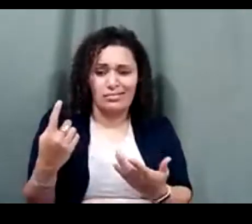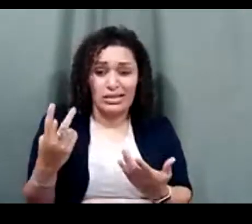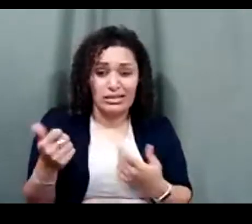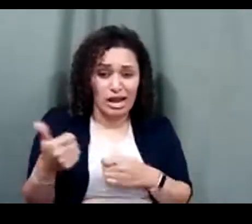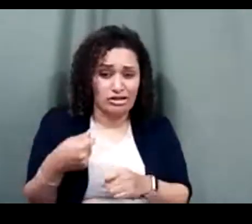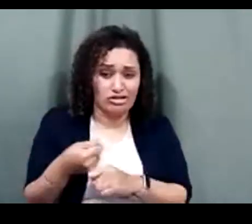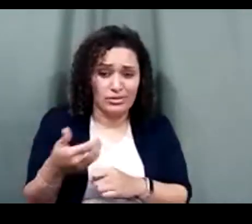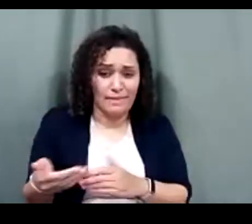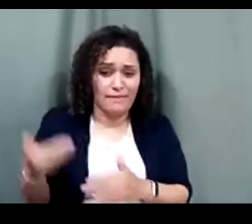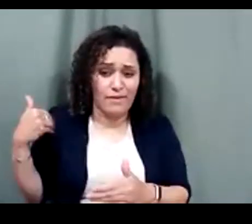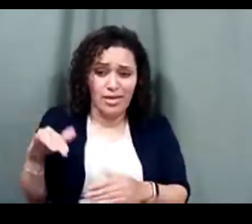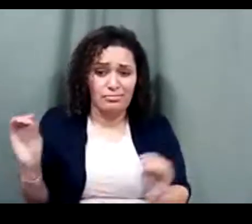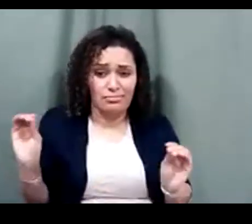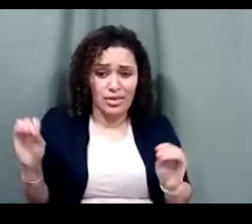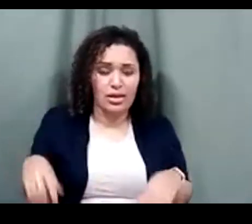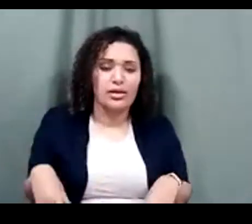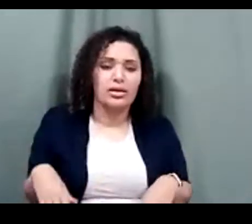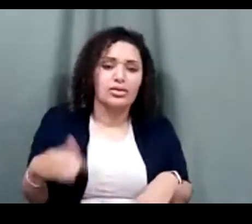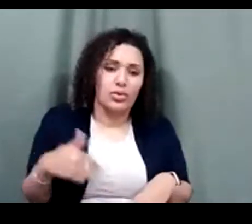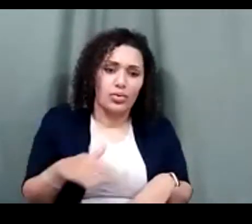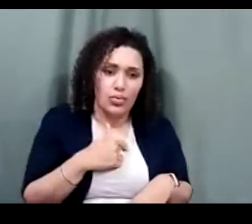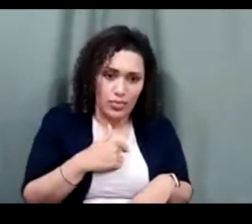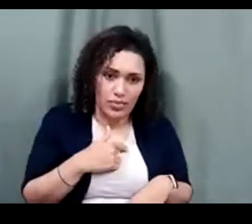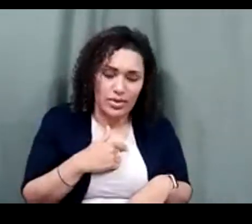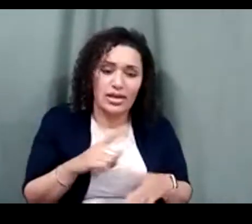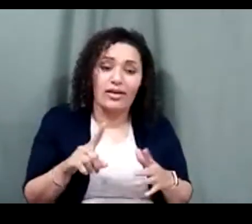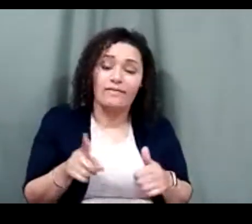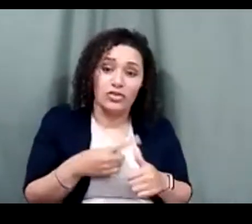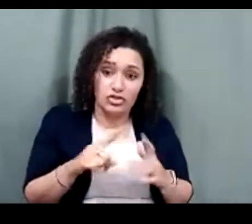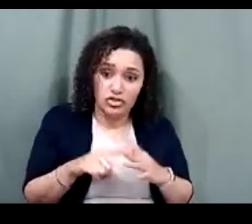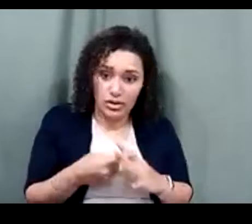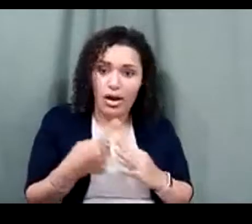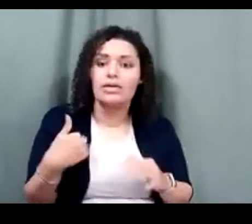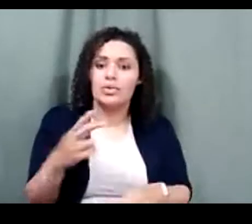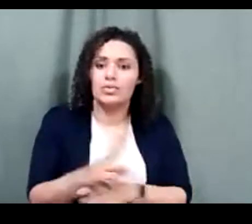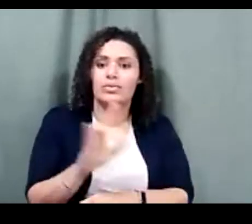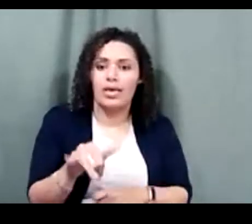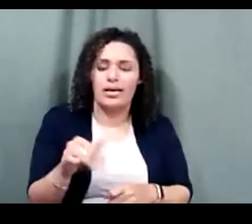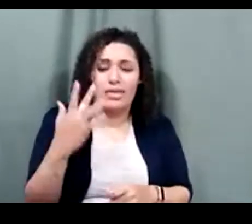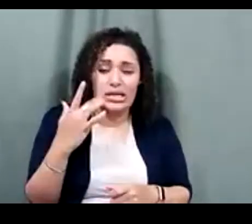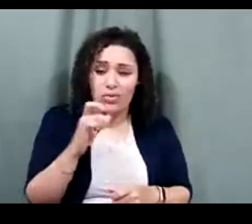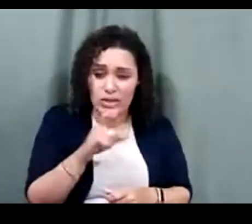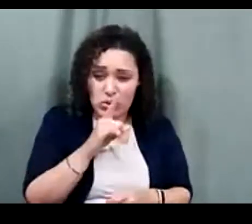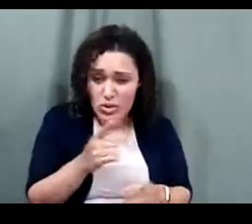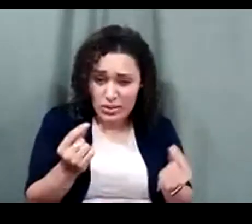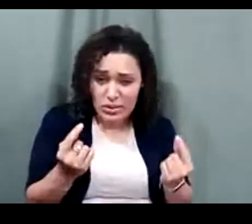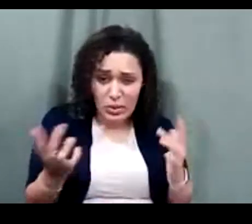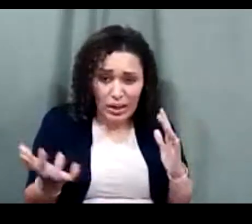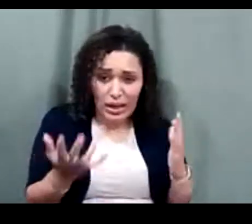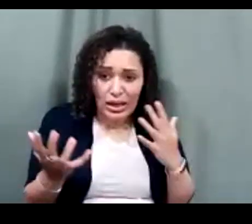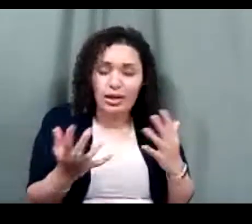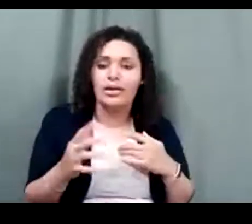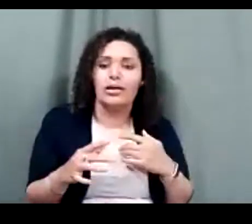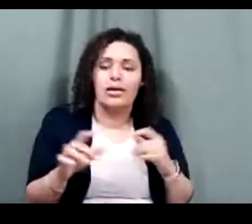any. Now, we did use some when we first started because we weren't sure what we were doing. And it's